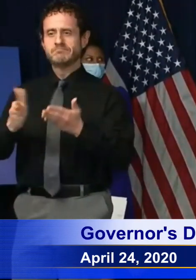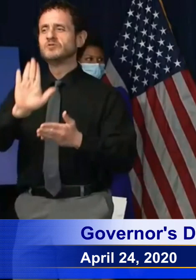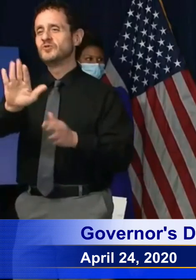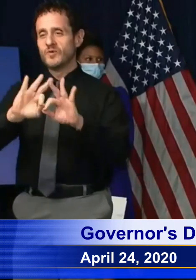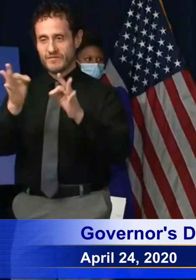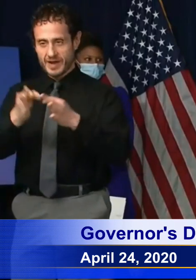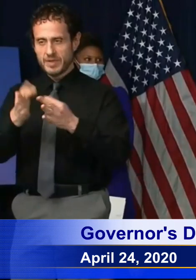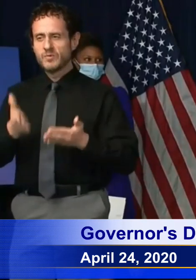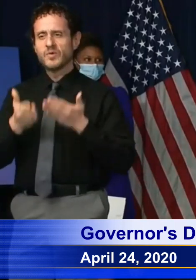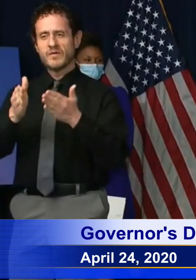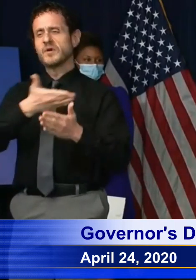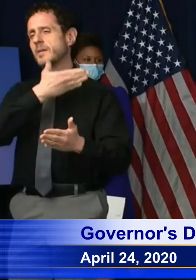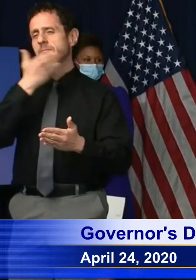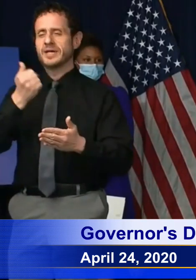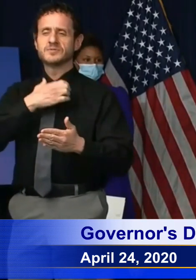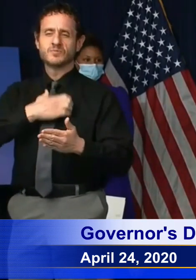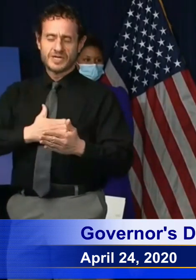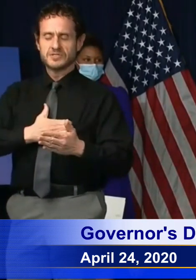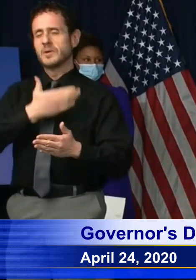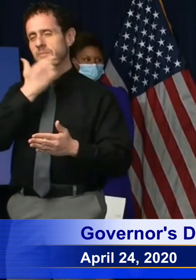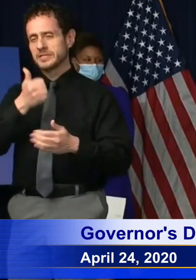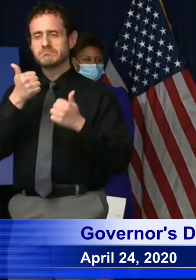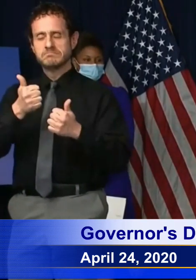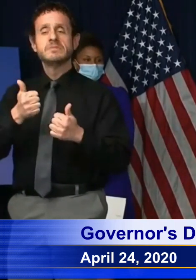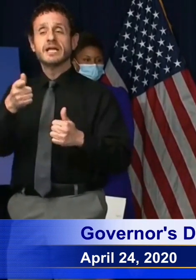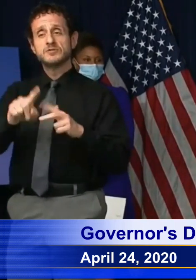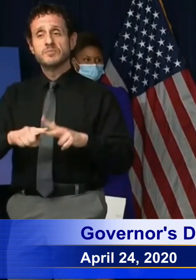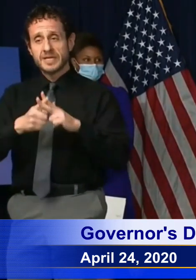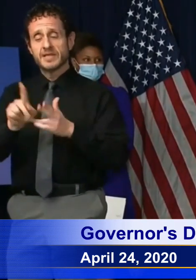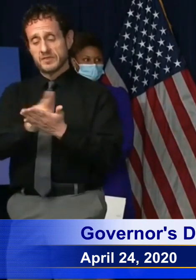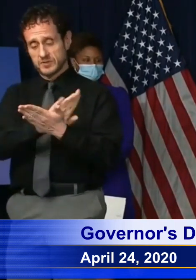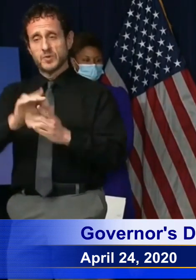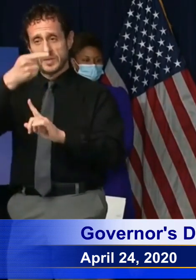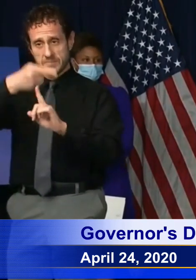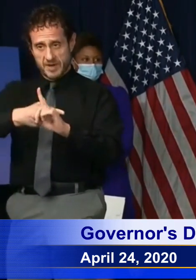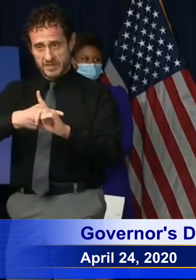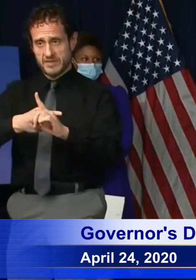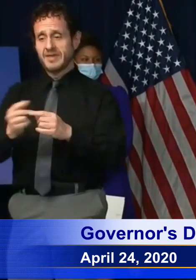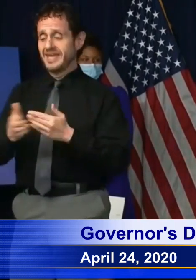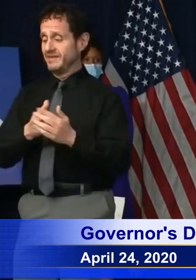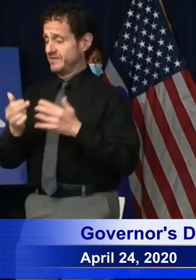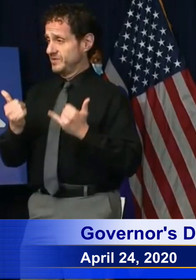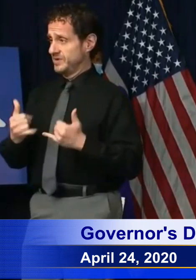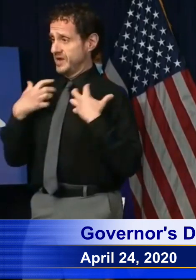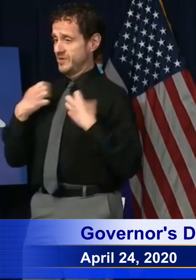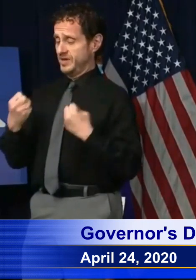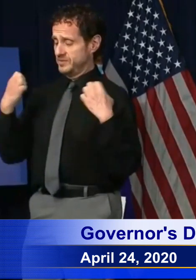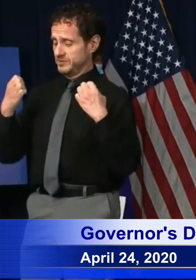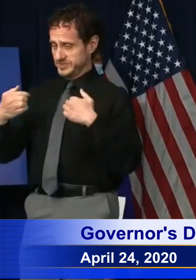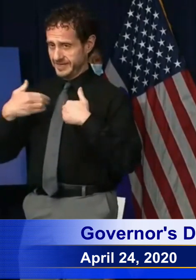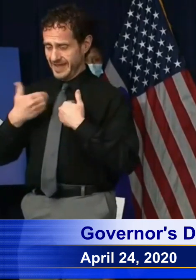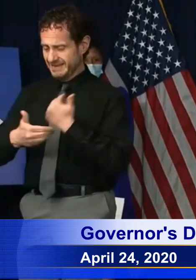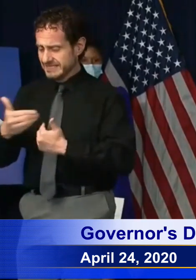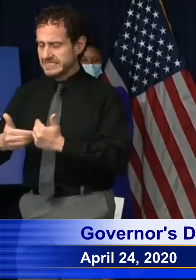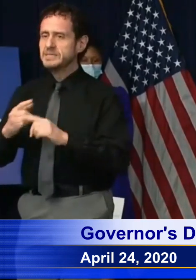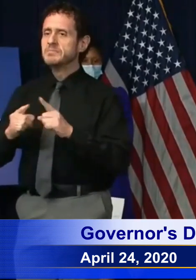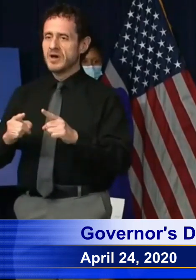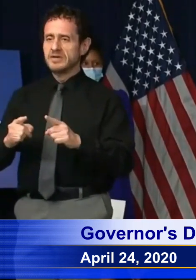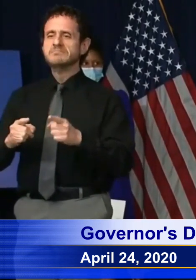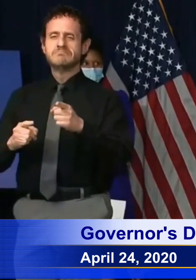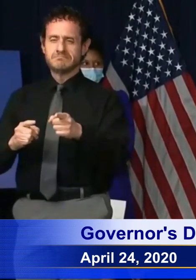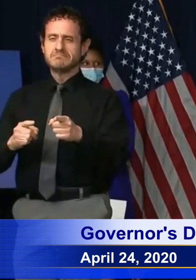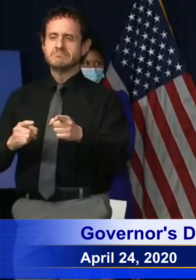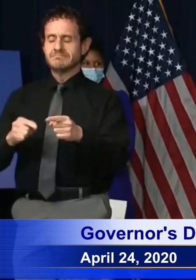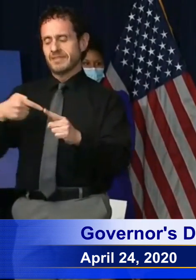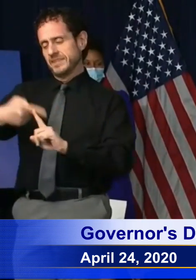begin your recognition of this holy month. Despite the crisis that we're living through, the spiritual strength and charity represented